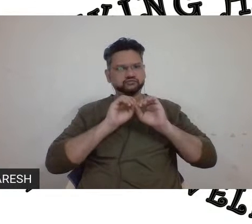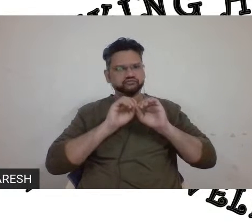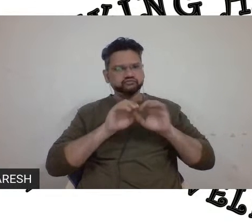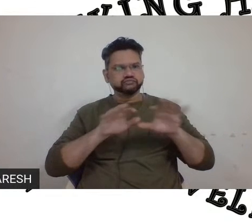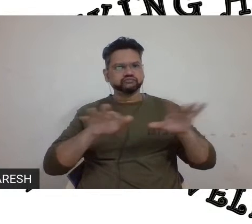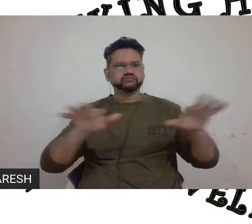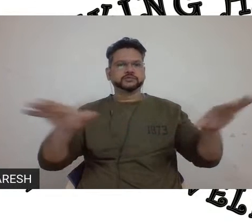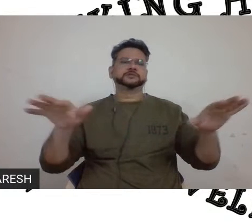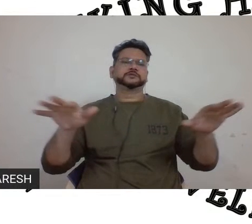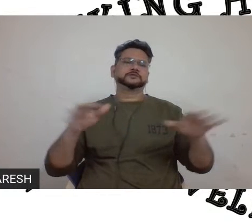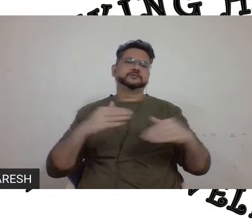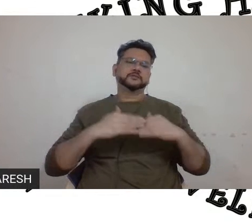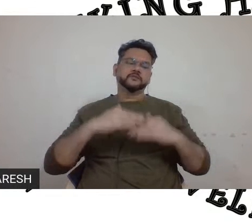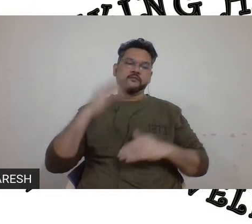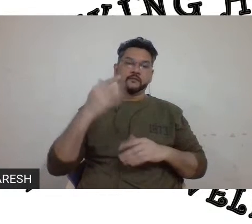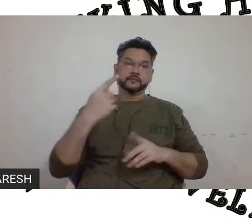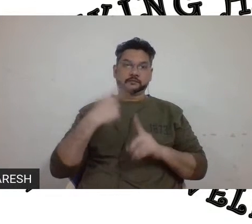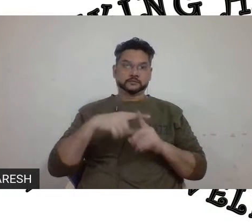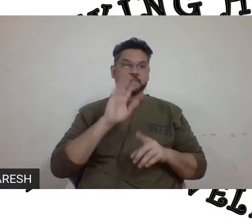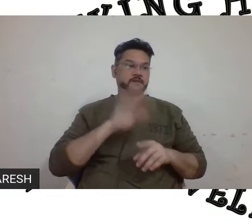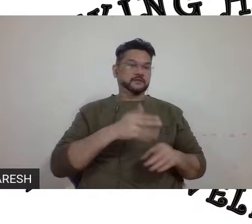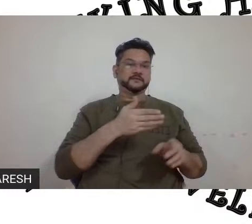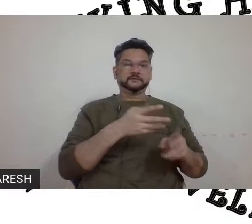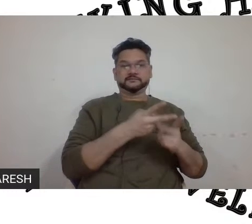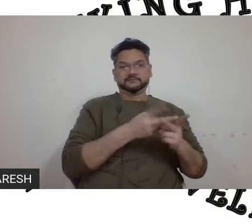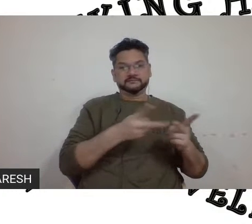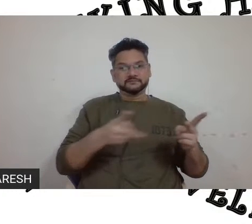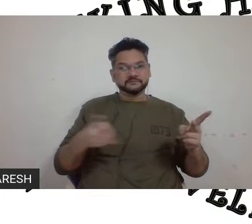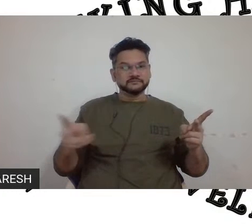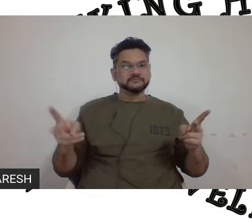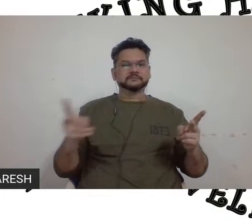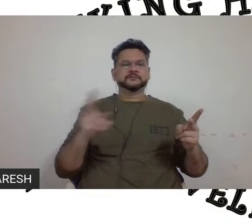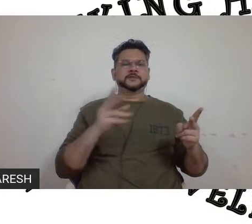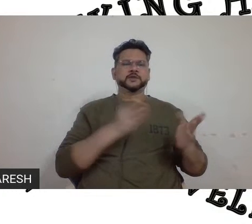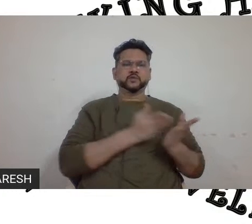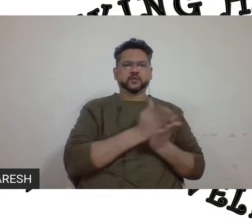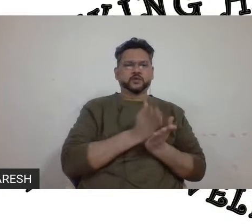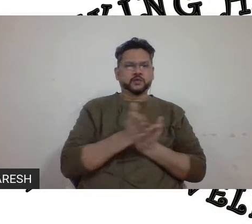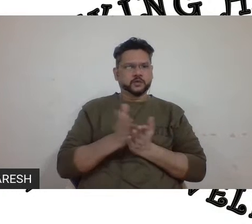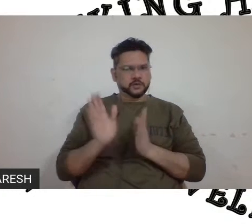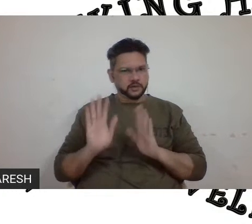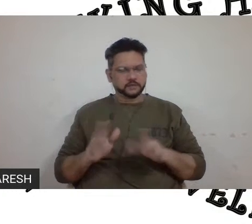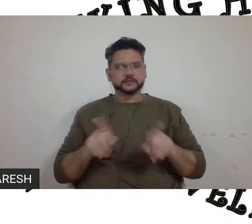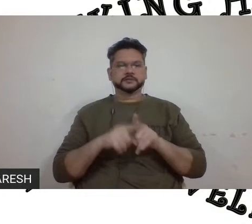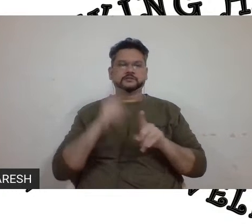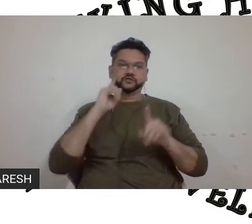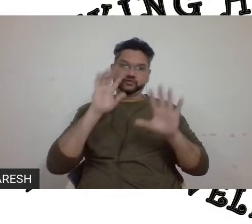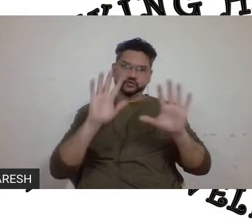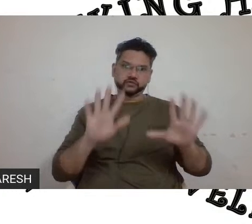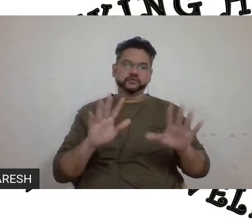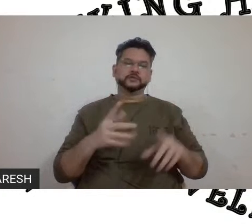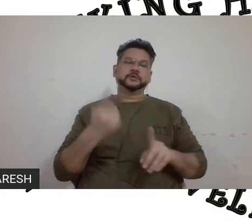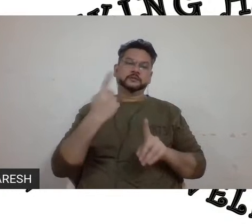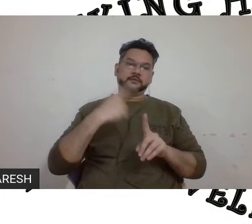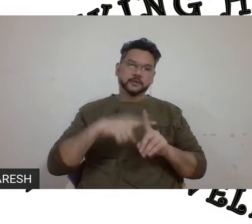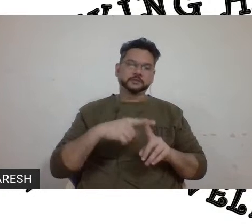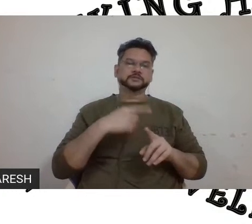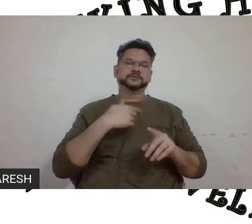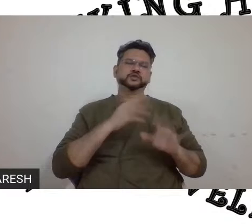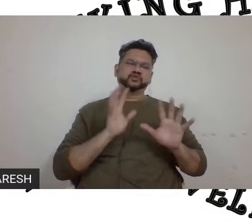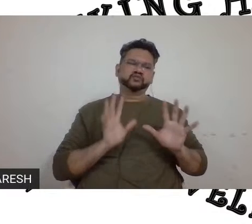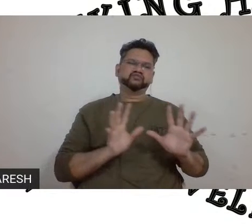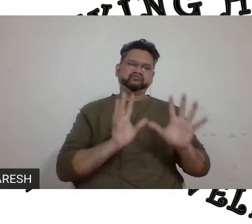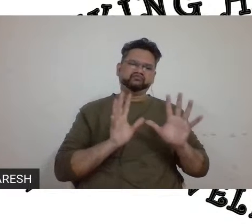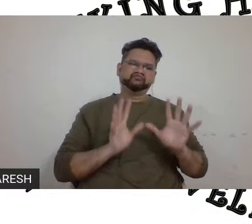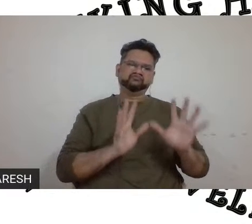opportunities that exist, and also to push for reforms in terms of that the RPWD